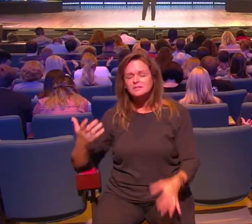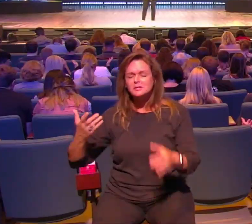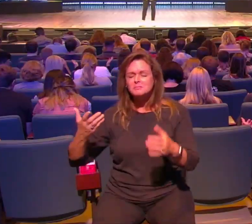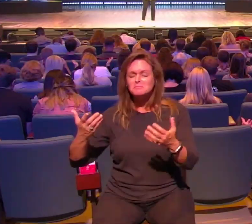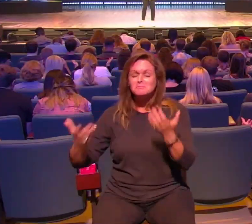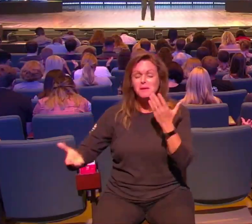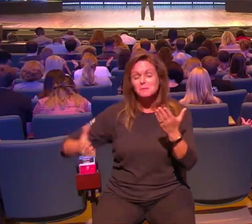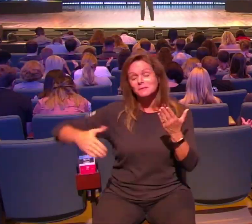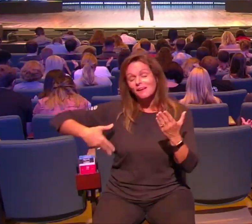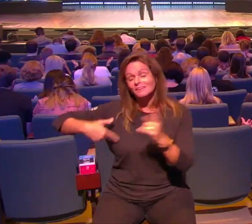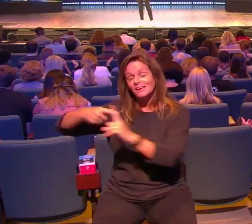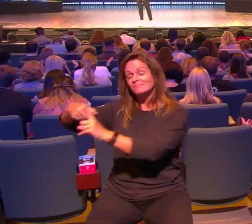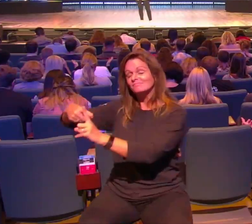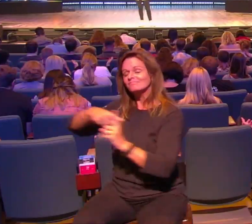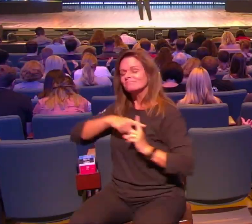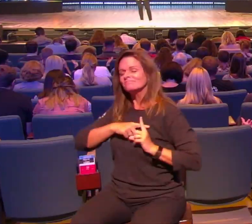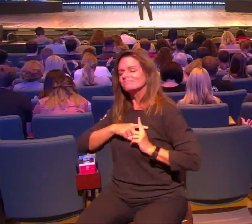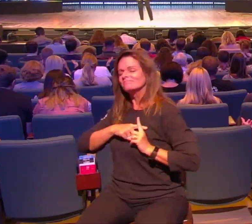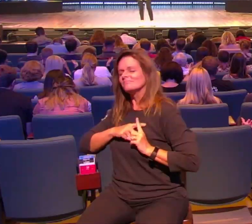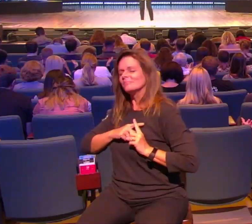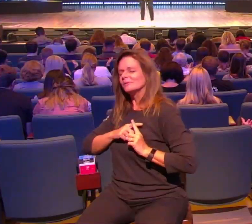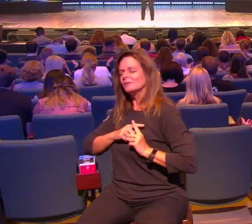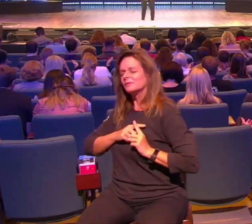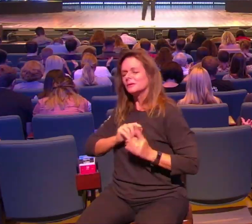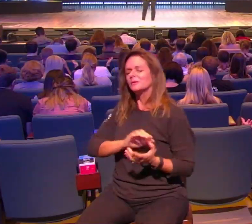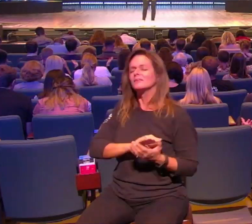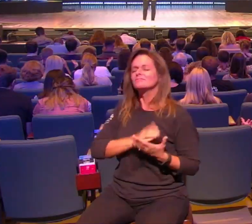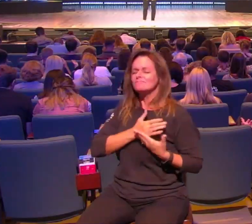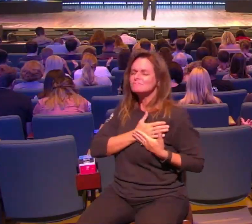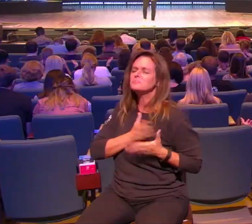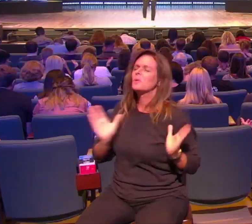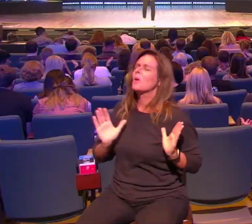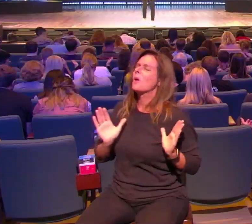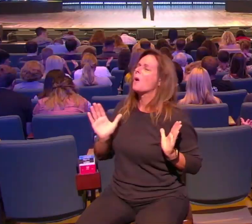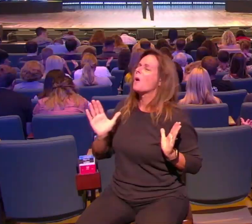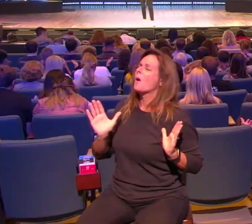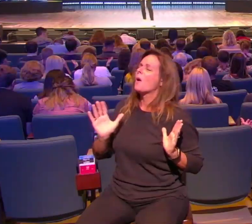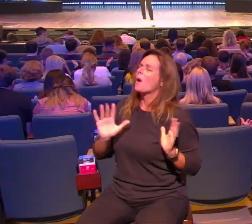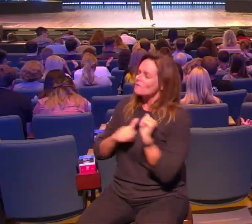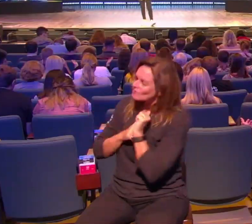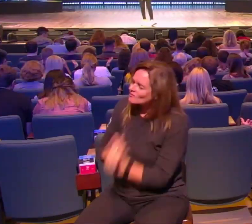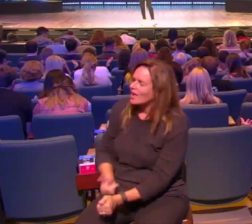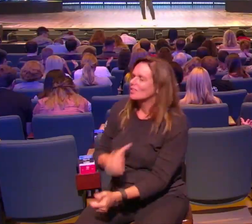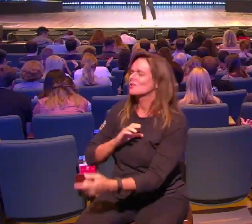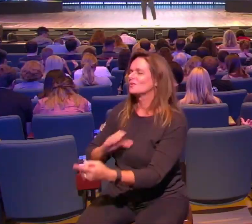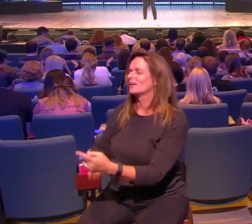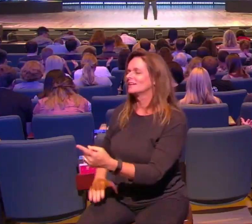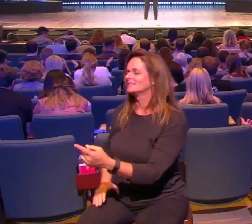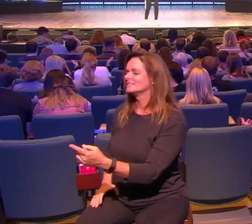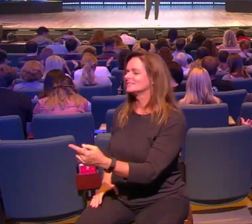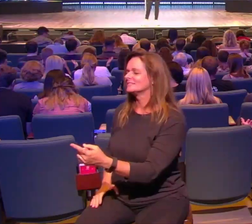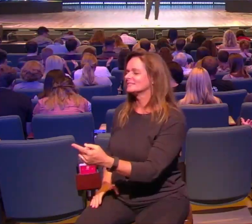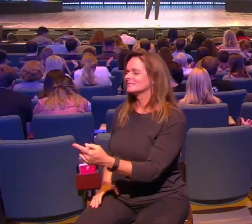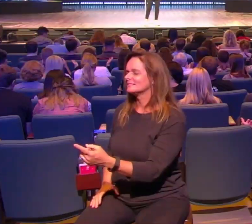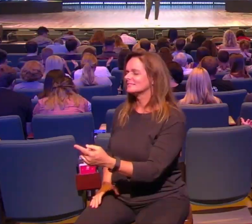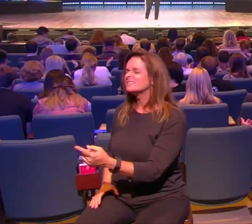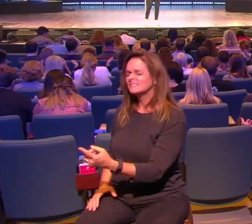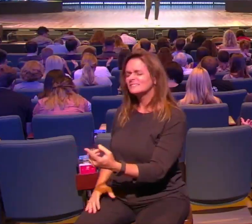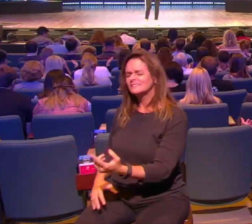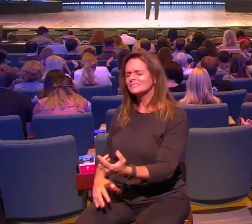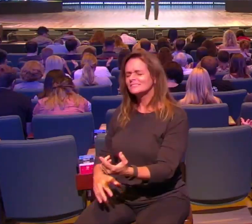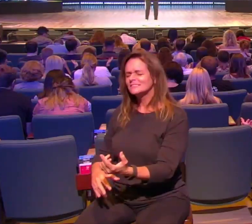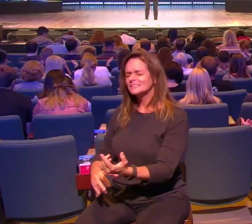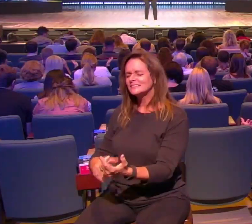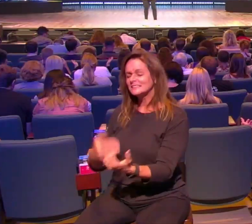you just raise your hand so I can pray for you? Because I really believe that God is wanting you to step into a season in the coming